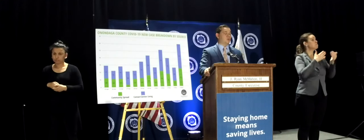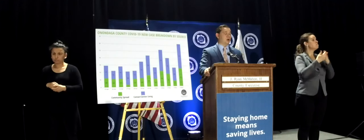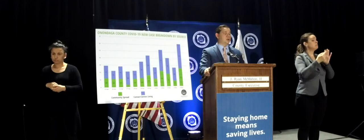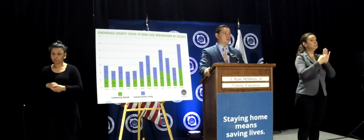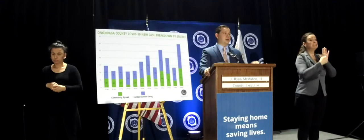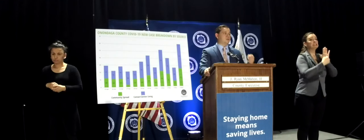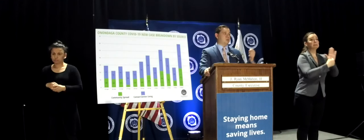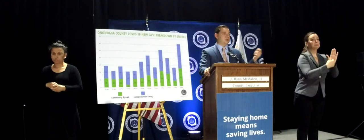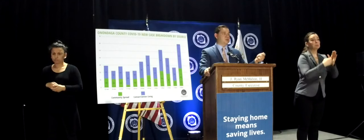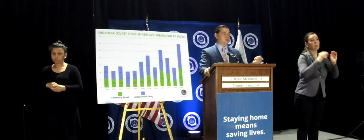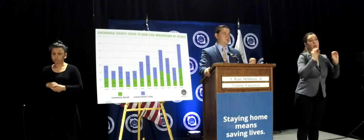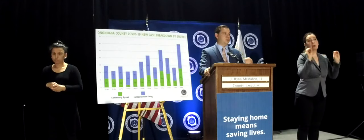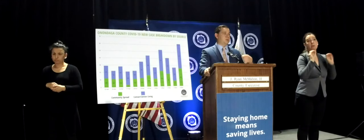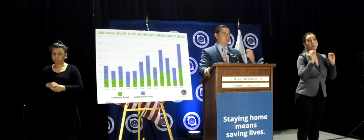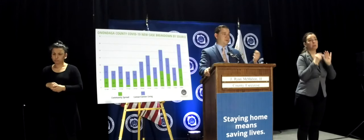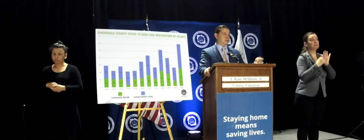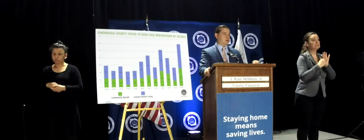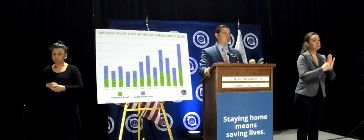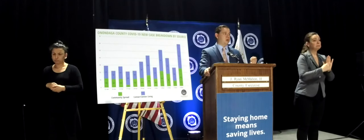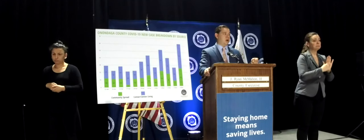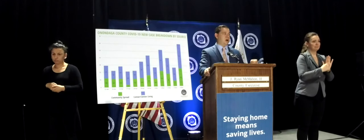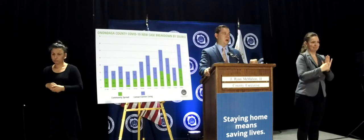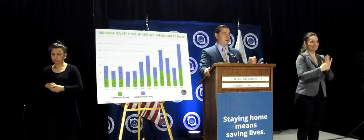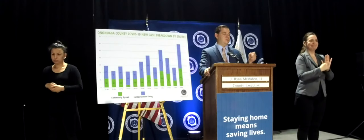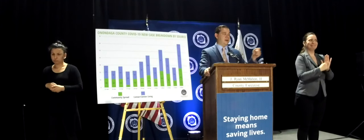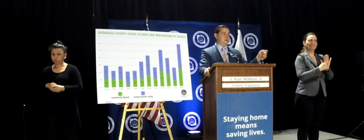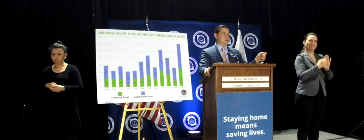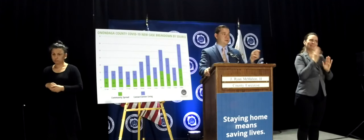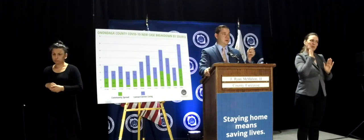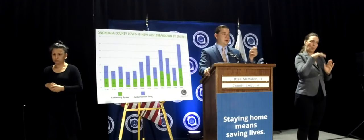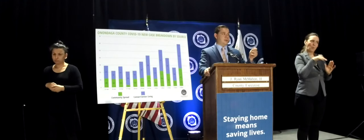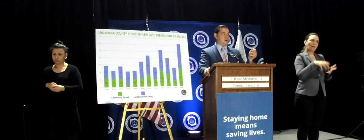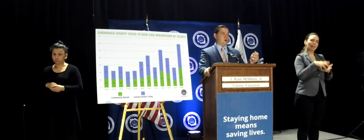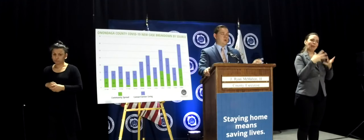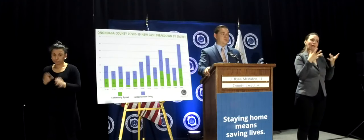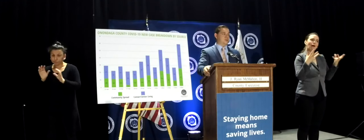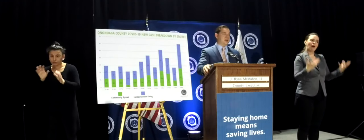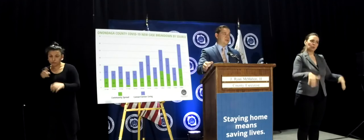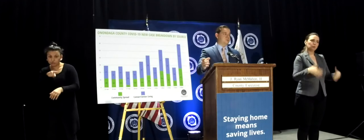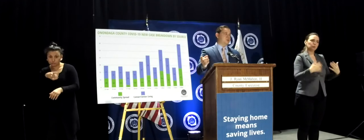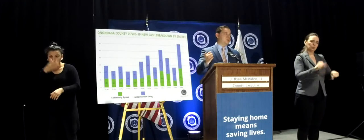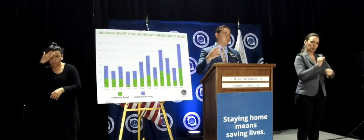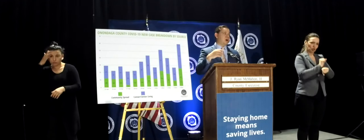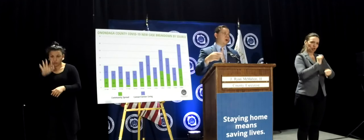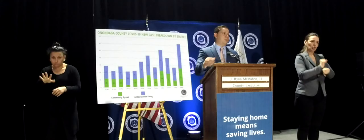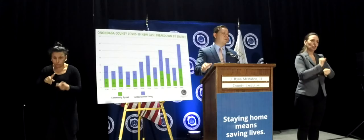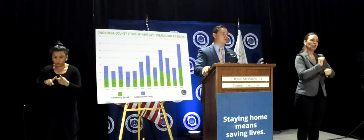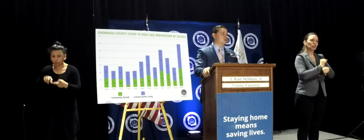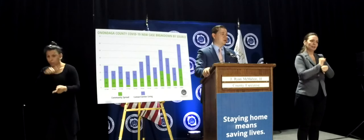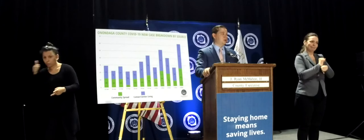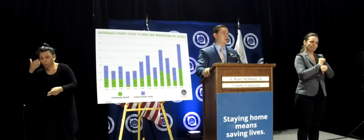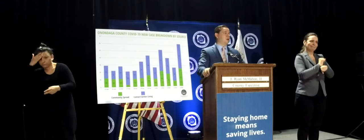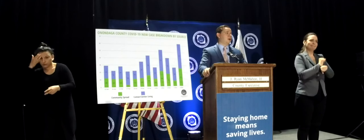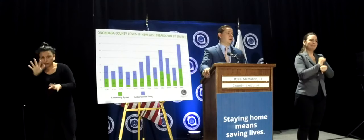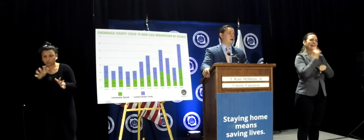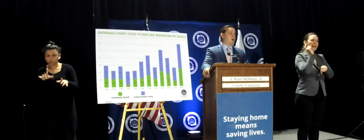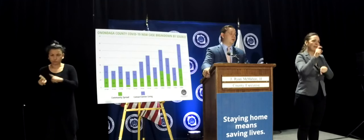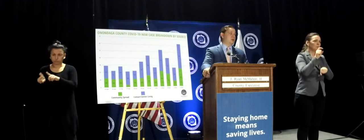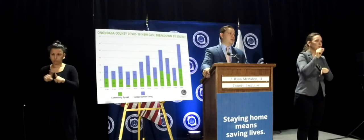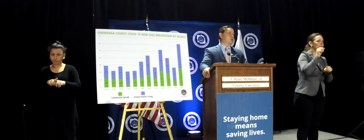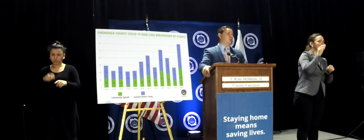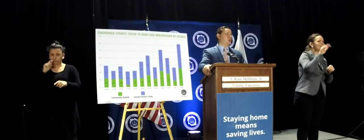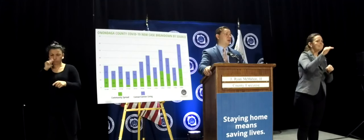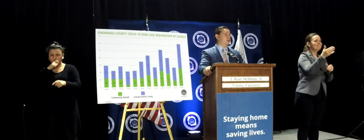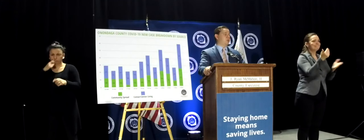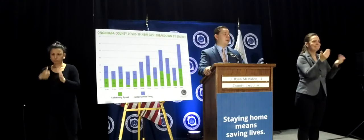a lot of work because we're going to have to register these people. We're going to have to know who they are in advance and then go. It can't just be just walk up off the street. We